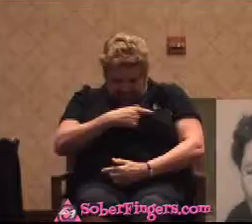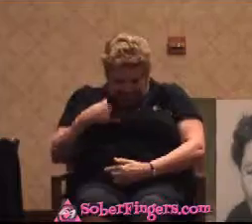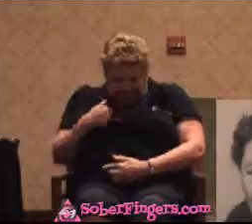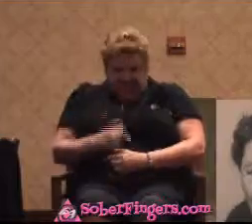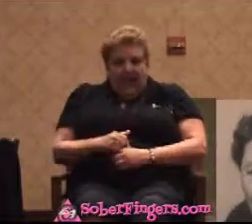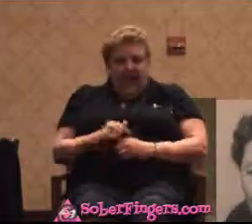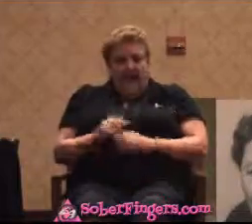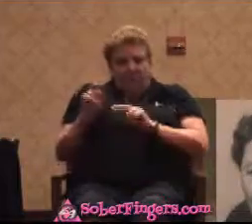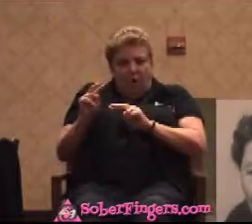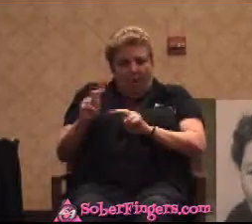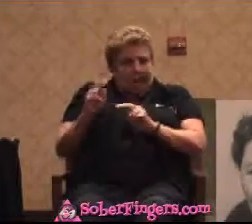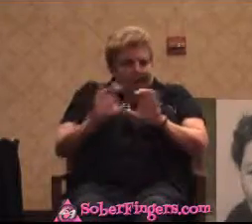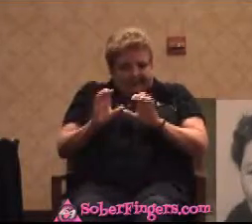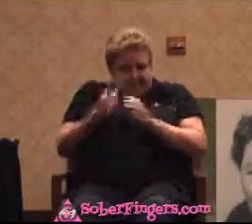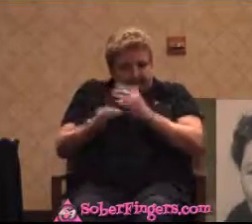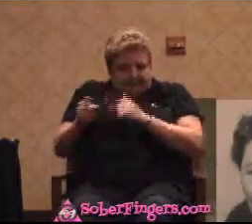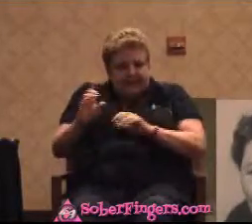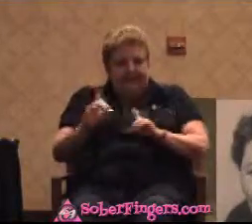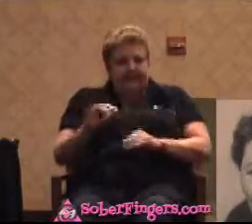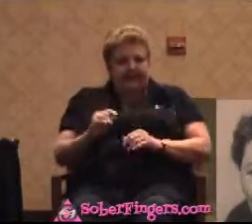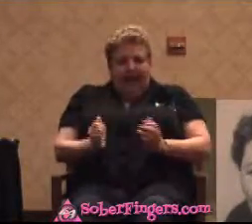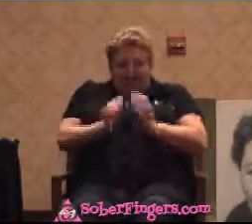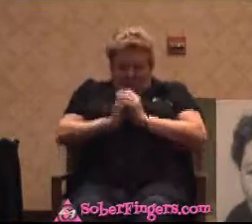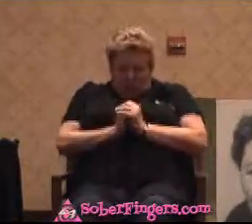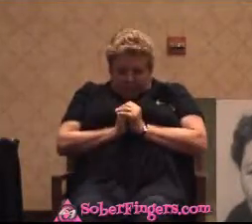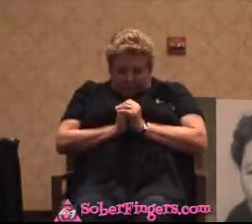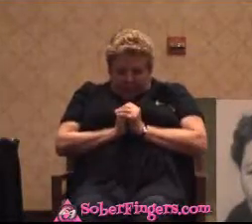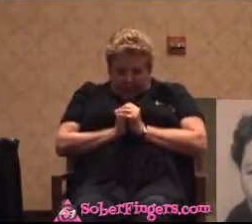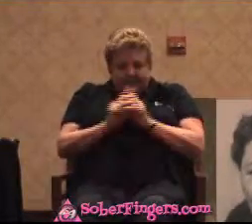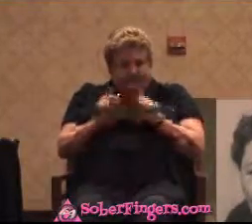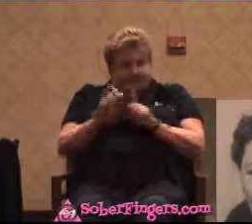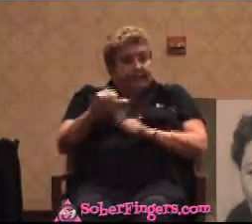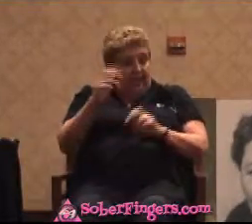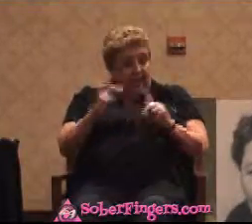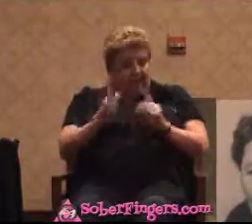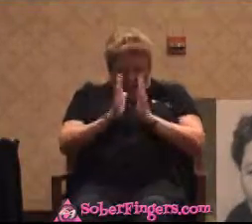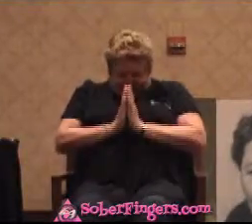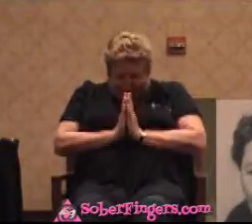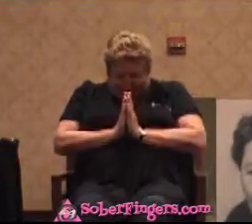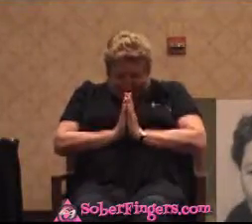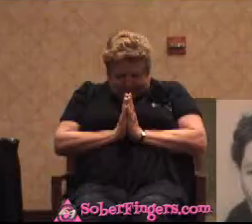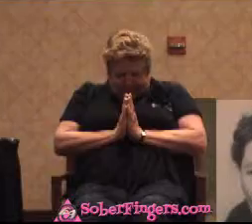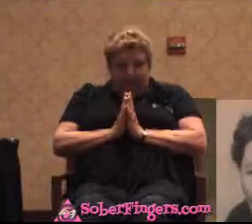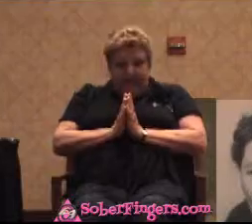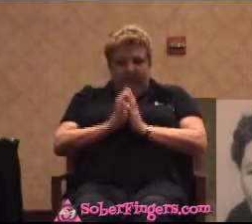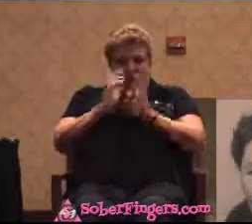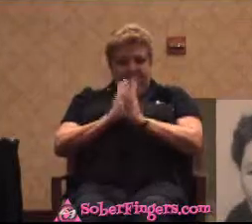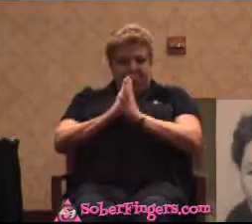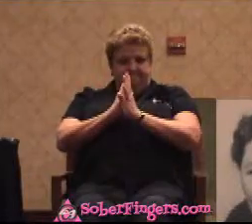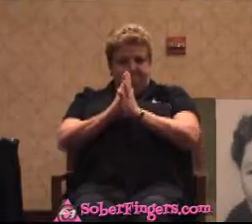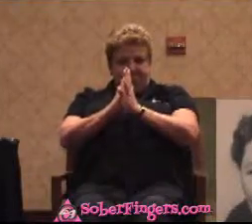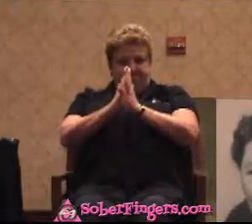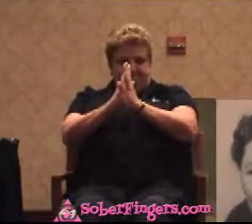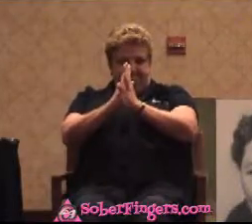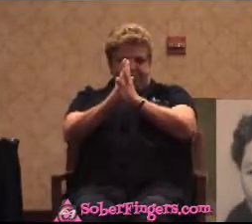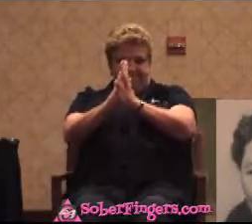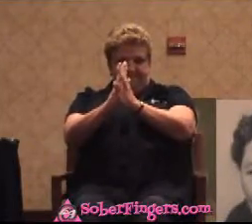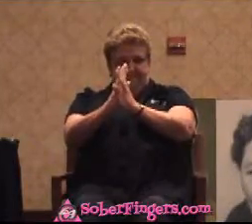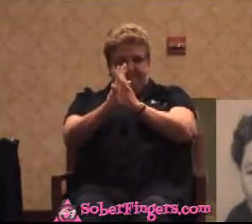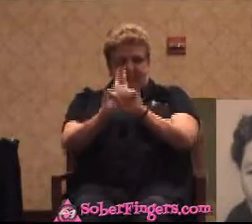and I got in line and I folded my hands like everybody else was doing. And I got in line and I just followed closely, and I saw that they